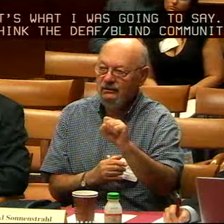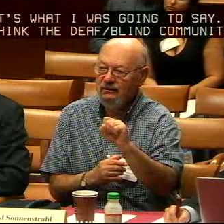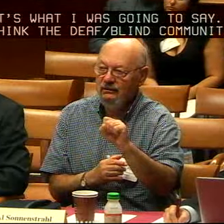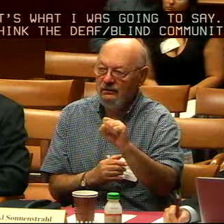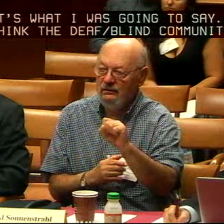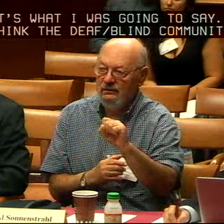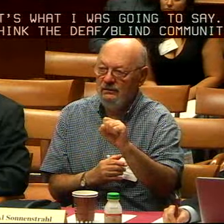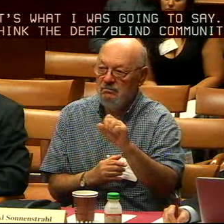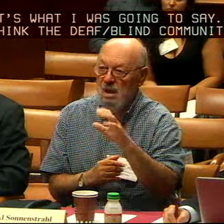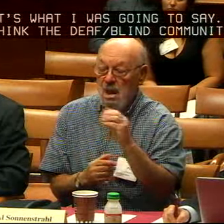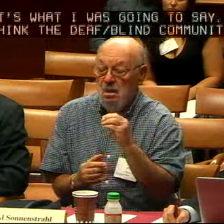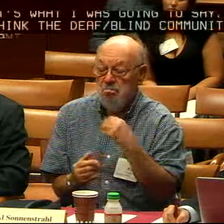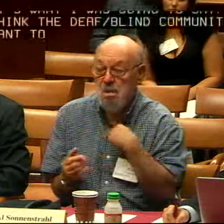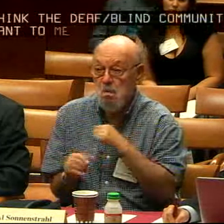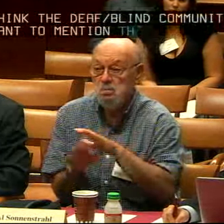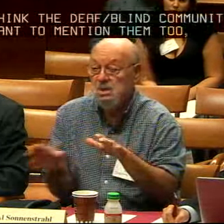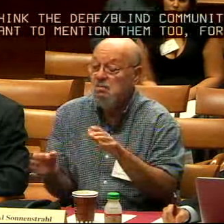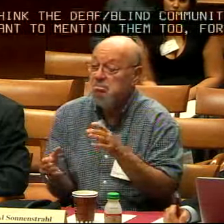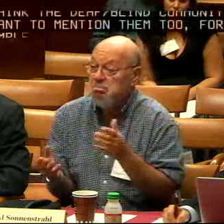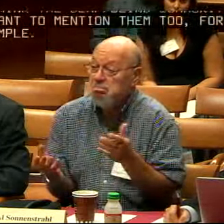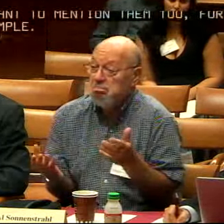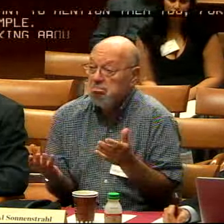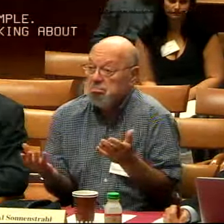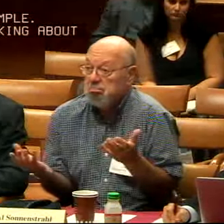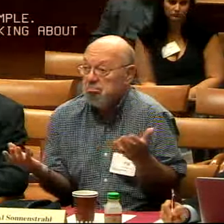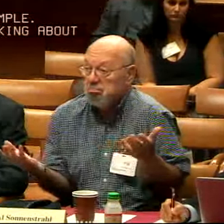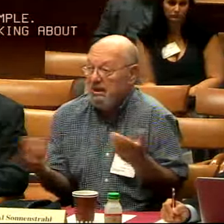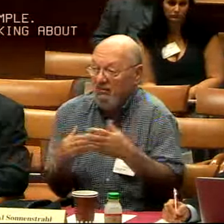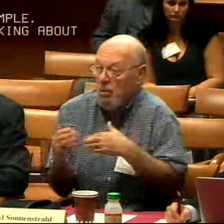removing TTYs, that discussion had come up, and I don't know that,